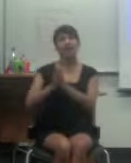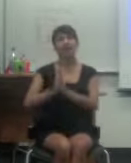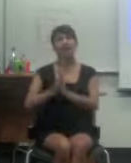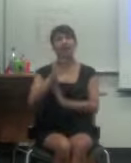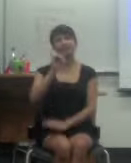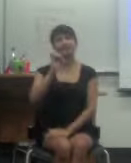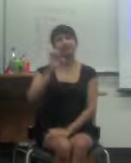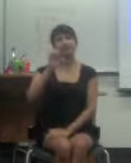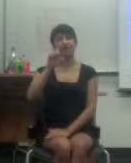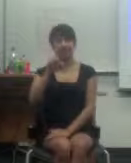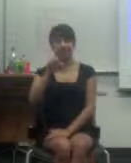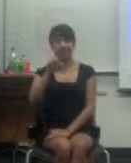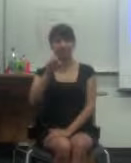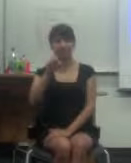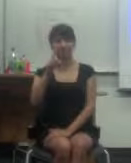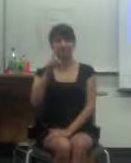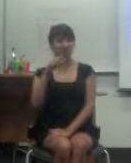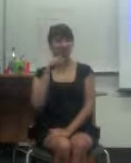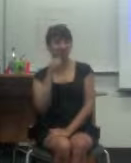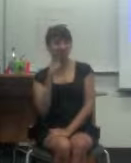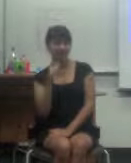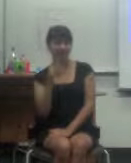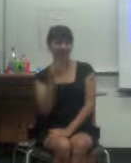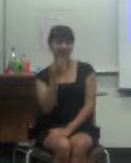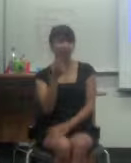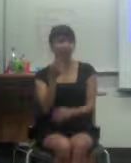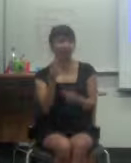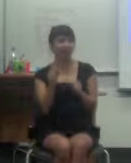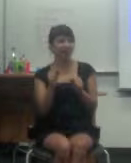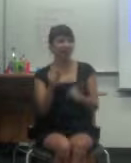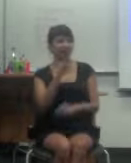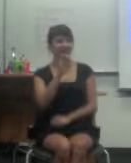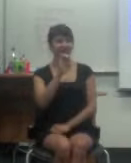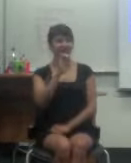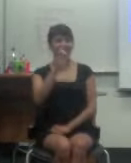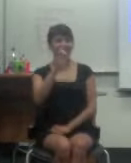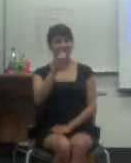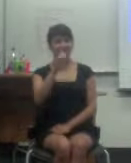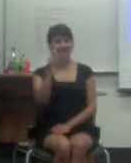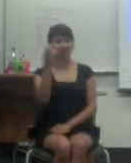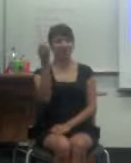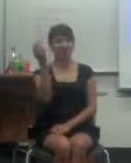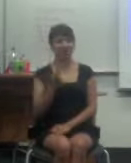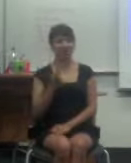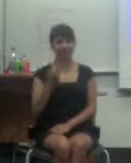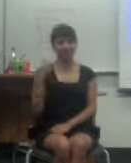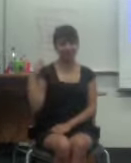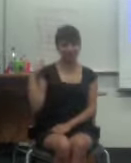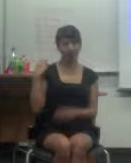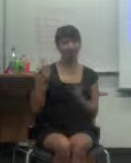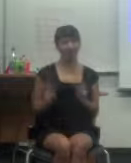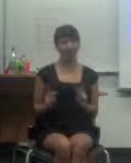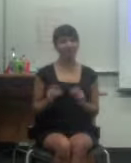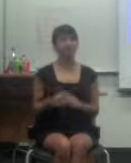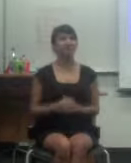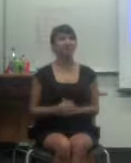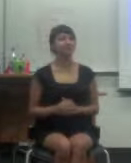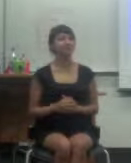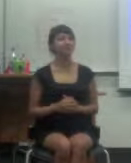If they don't, then you're just. Can I yield it? You can yield it back to me. Okay, I'll yield it to you. Back to the chairperson. Yield it to the chairperson.